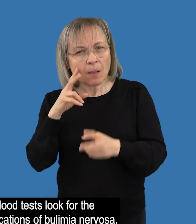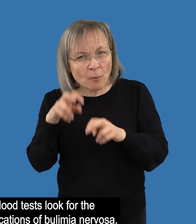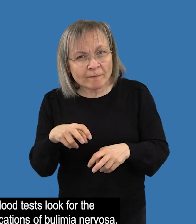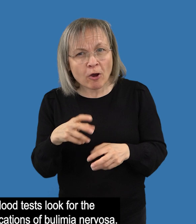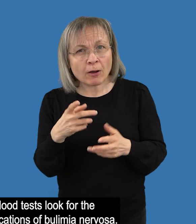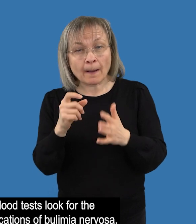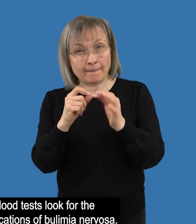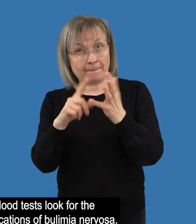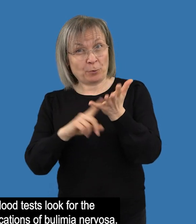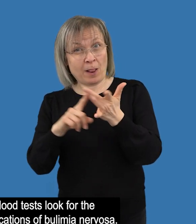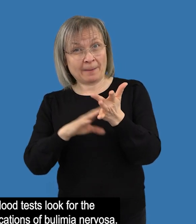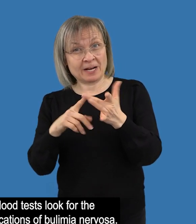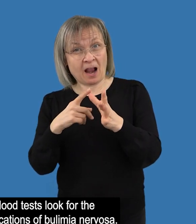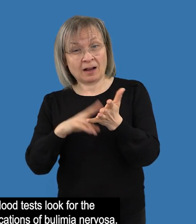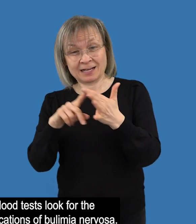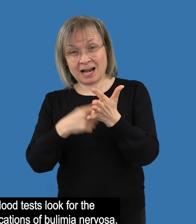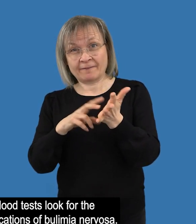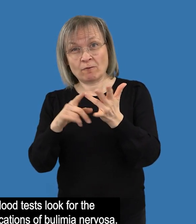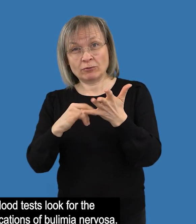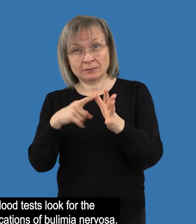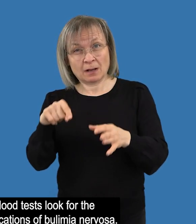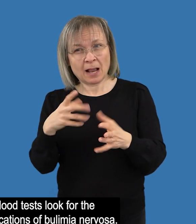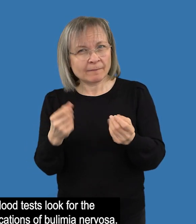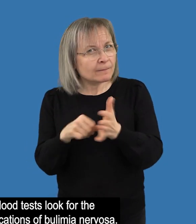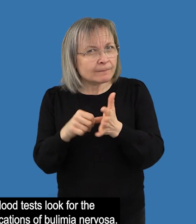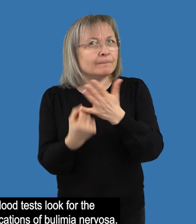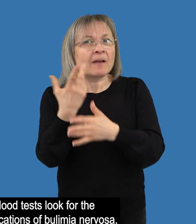Blood tests look for the complications of bulimia nervosa.